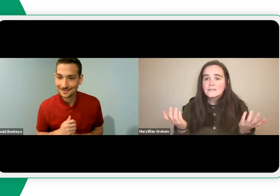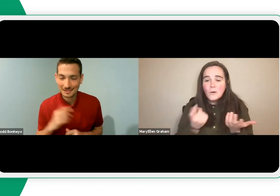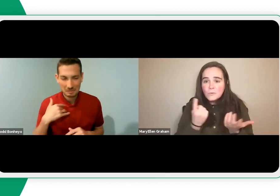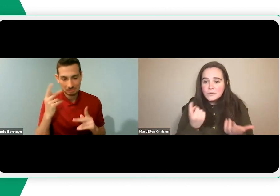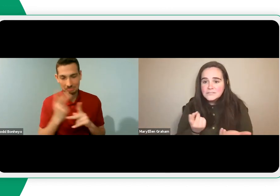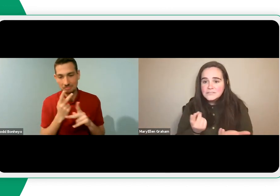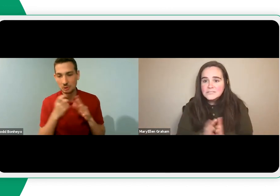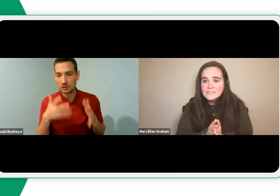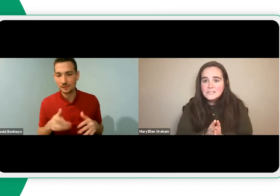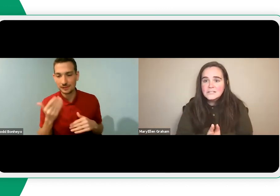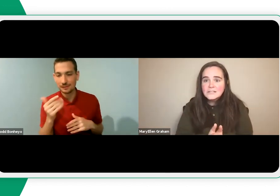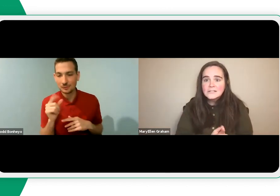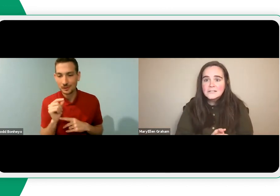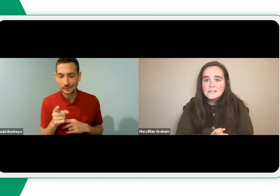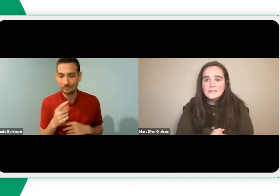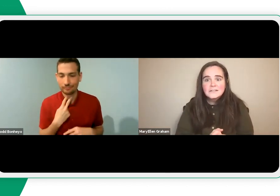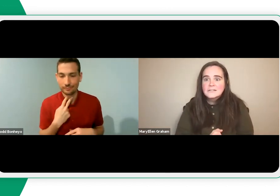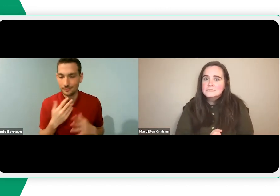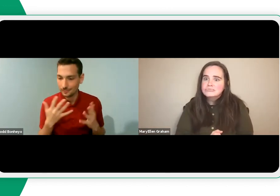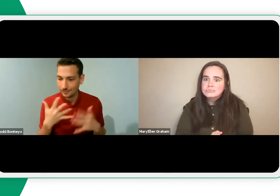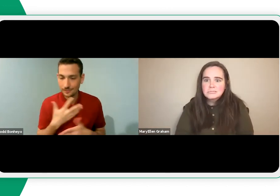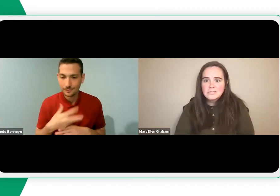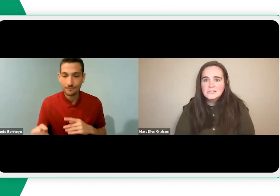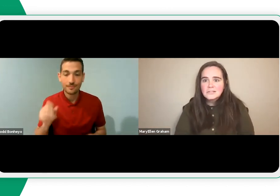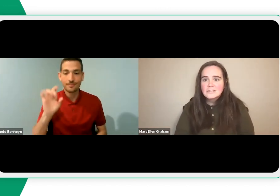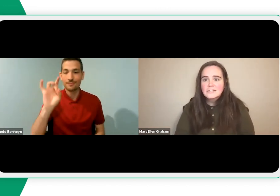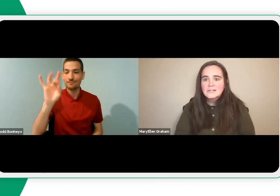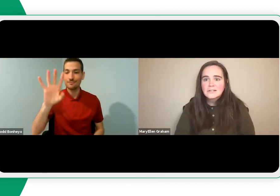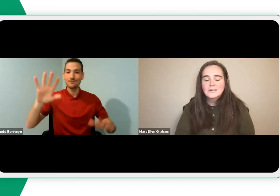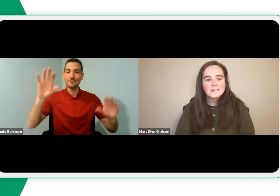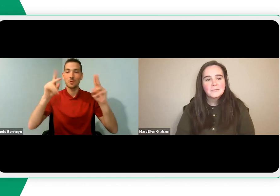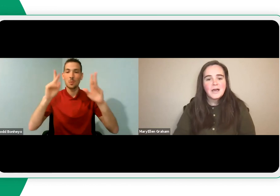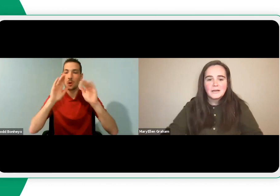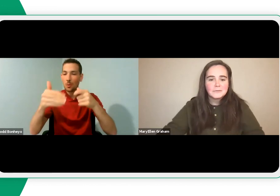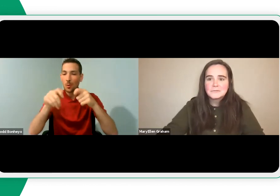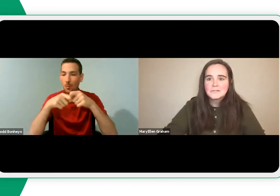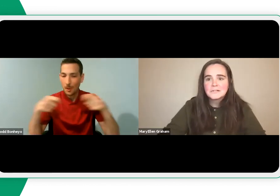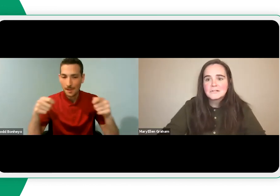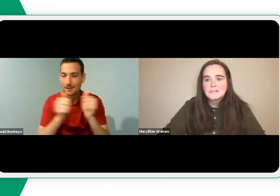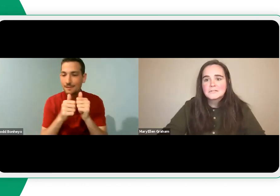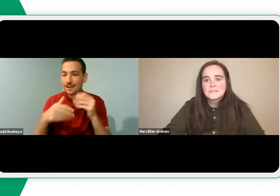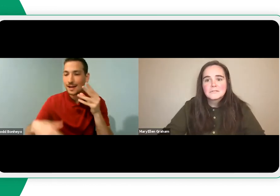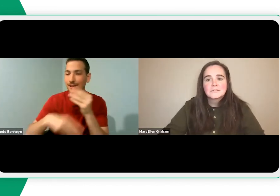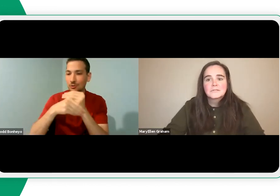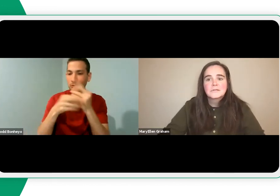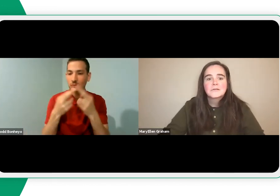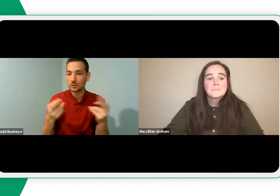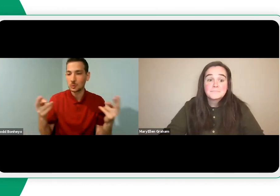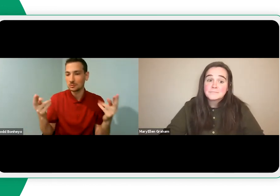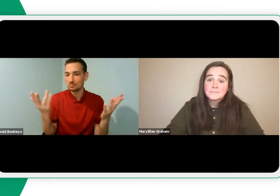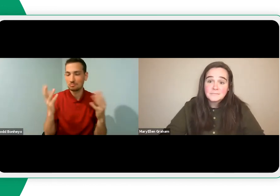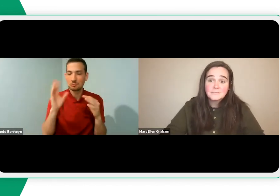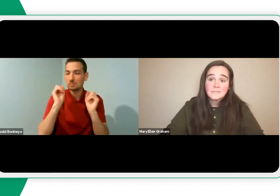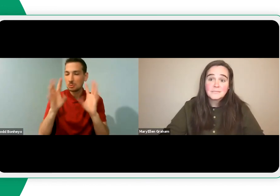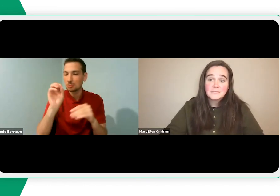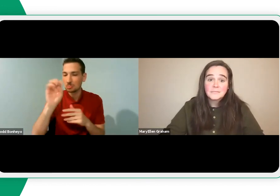1 hour. We always run out of time, Todd. Yeah, we always think we're going to have 15, 20 minutes left for question and we don't, but let's go